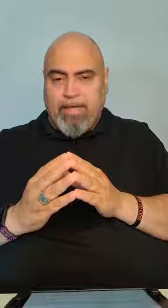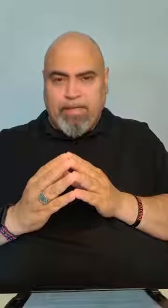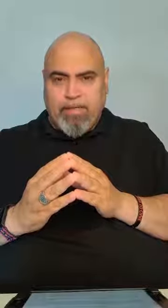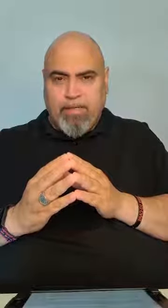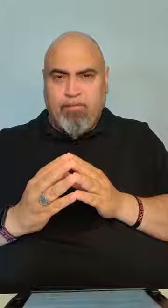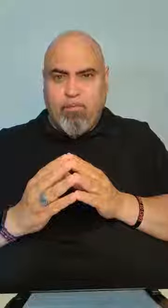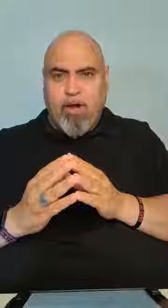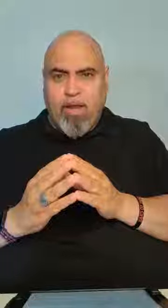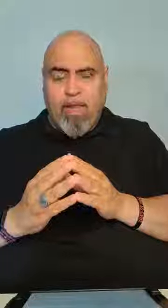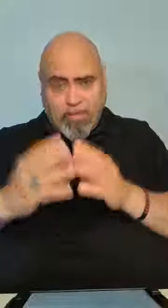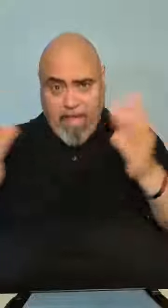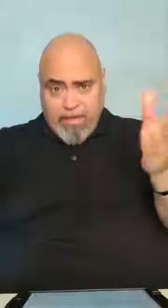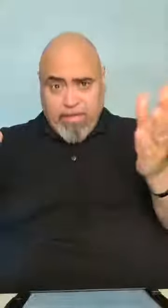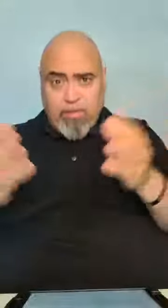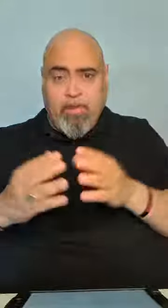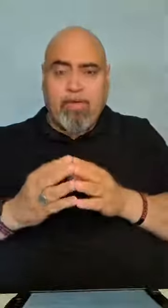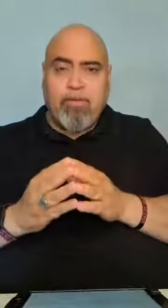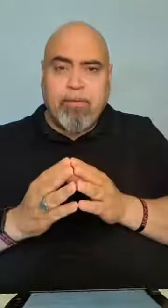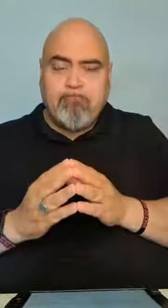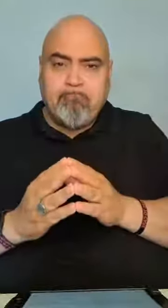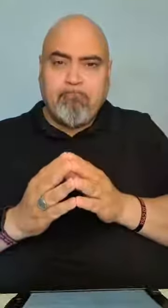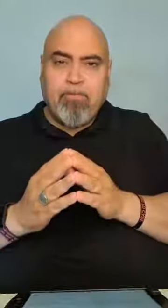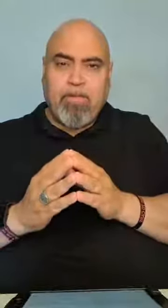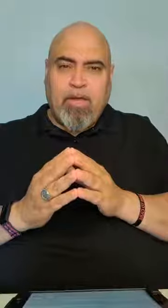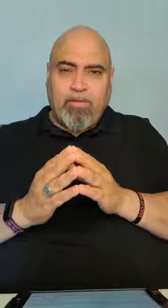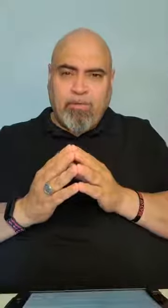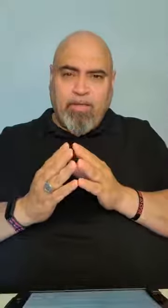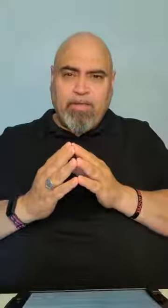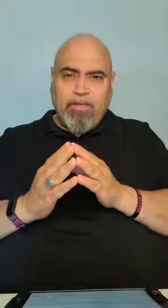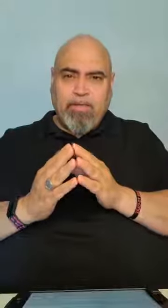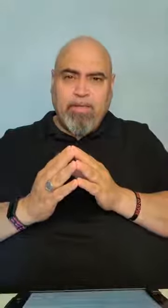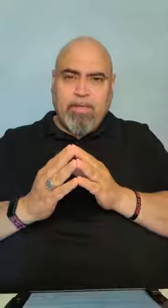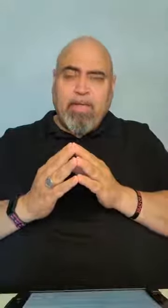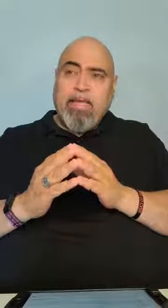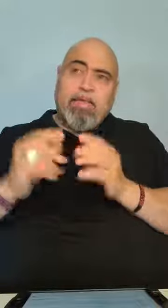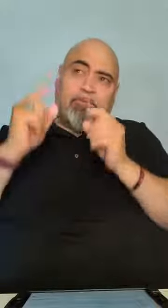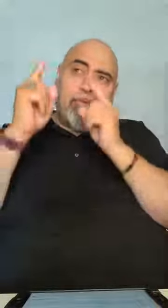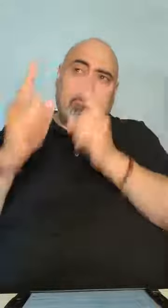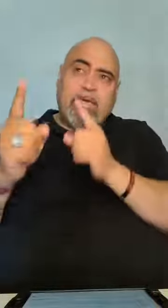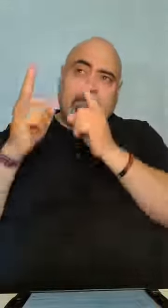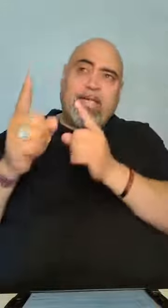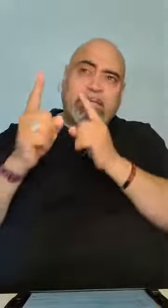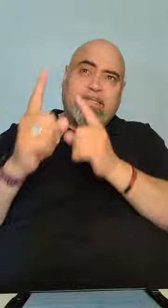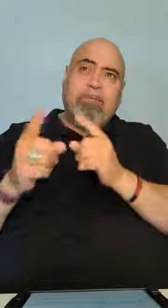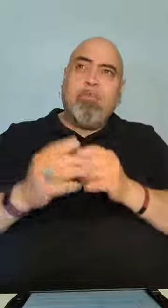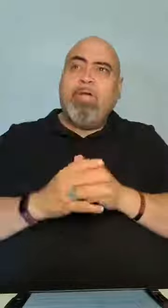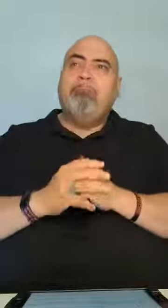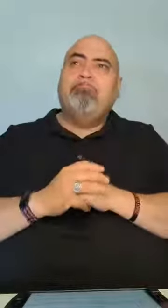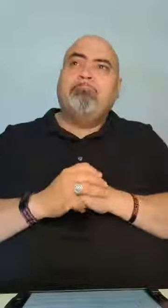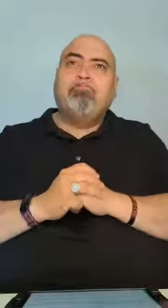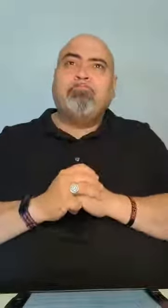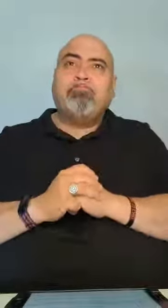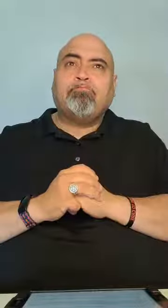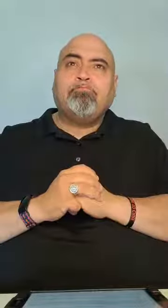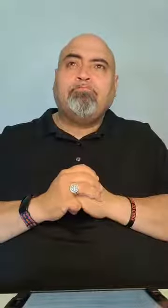intended for our lives. I can do that. See how different that is than from me telling someone